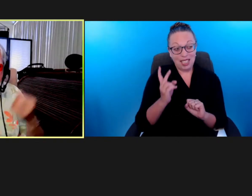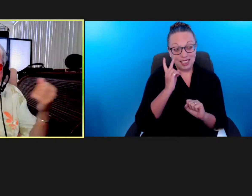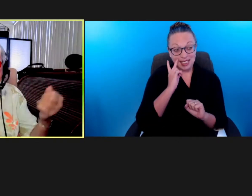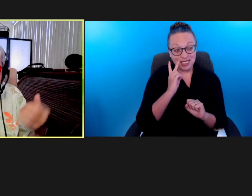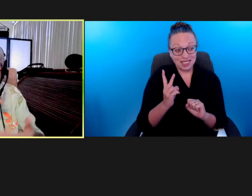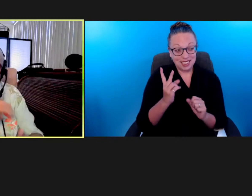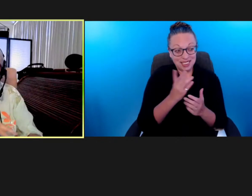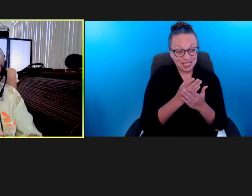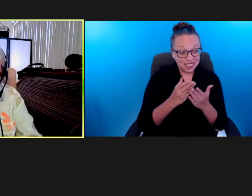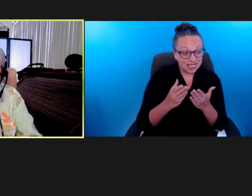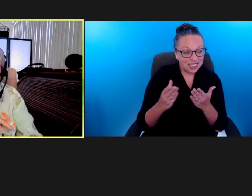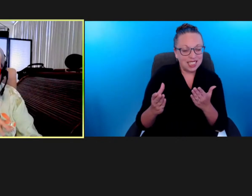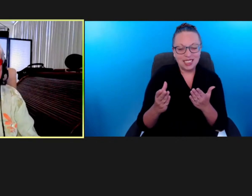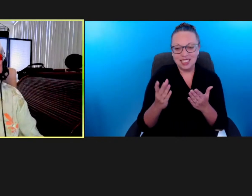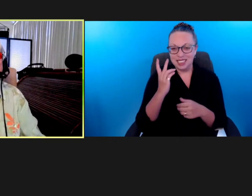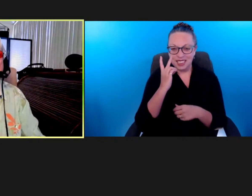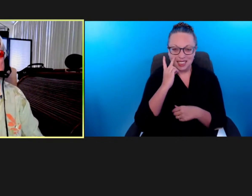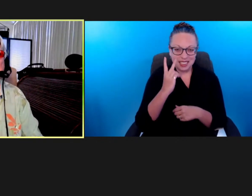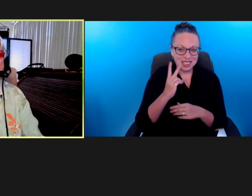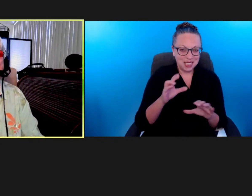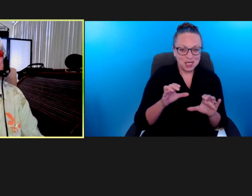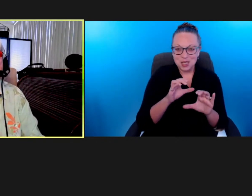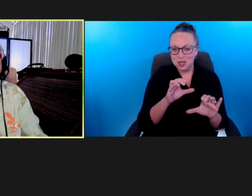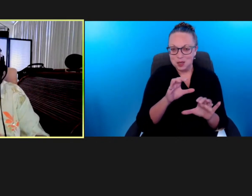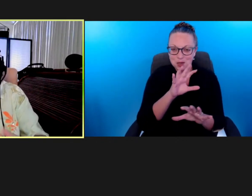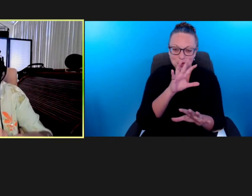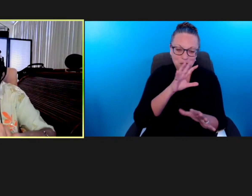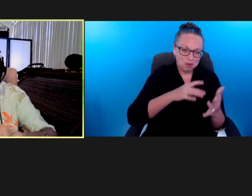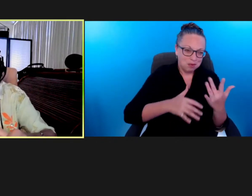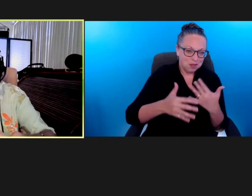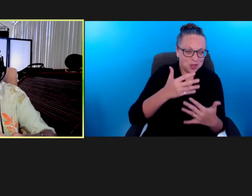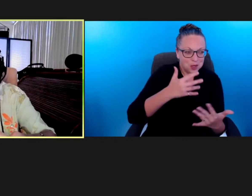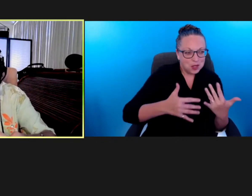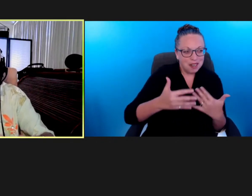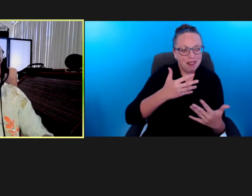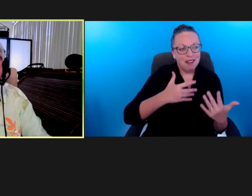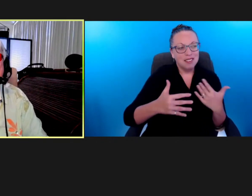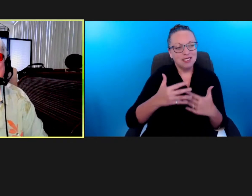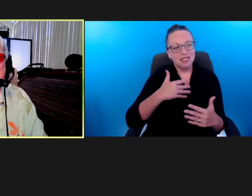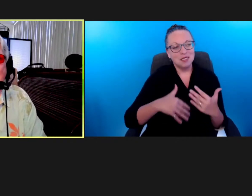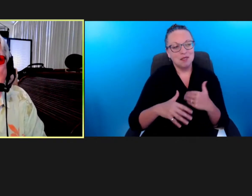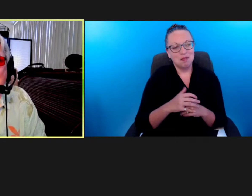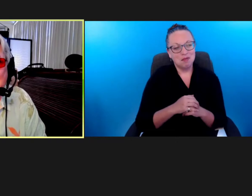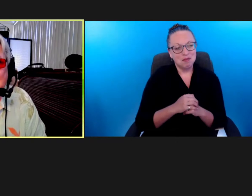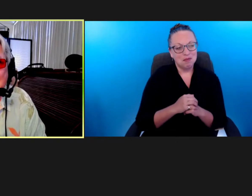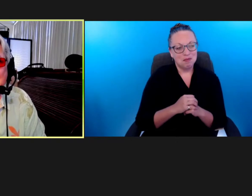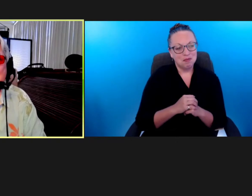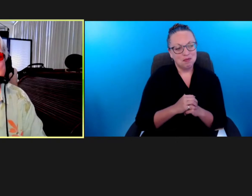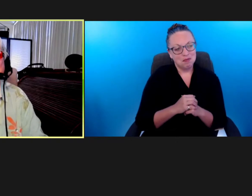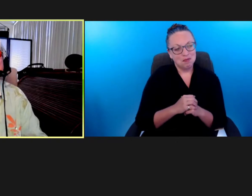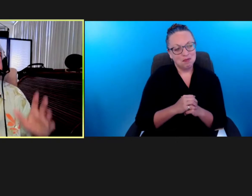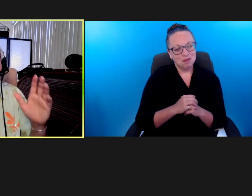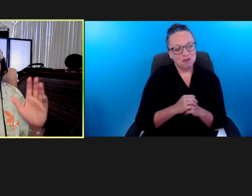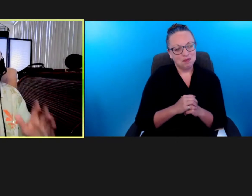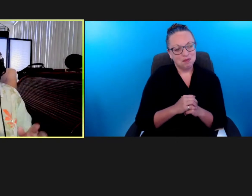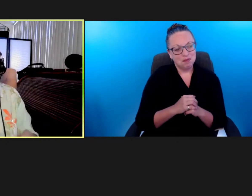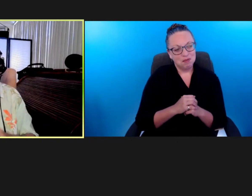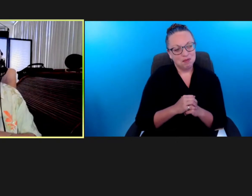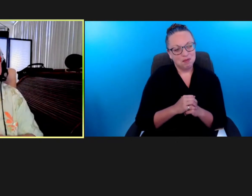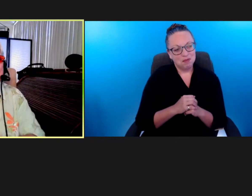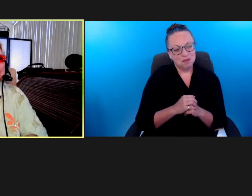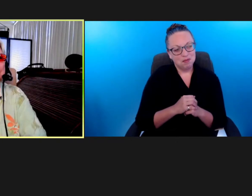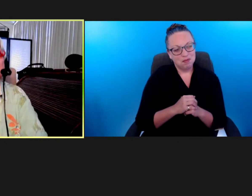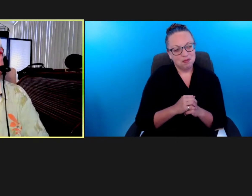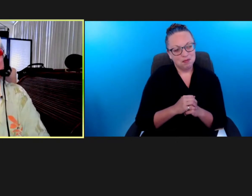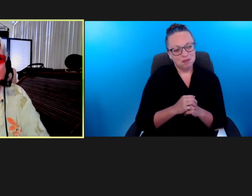access to the printed AT page produces braille blueprints. and my key to electronic AT is a age. computer station linked to other computer stations. Well,